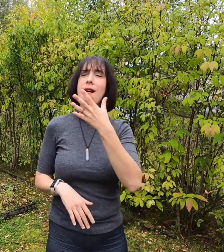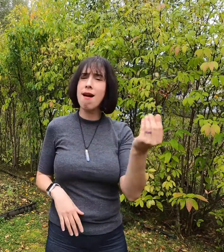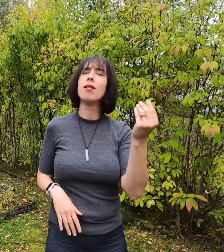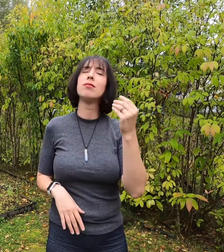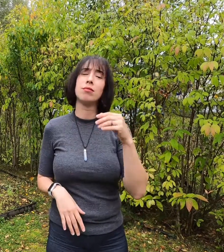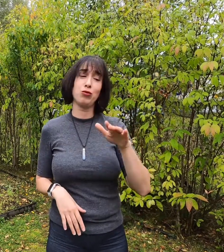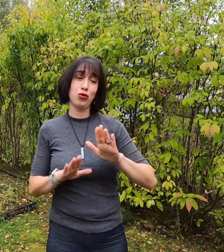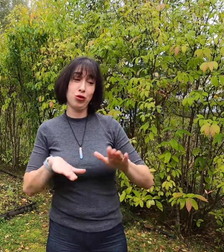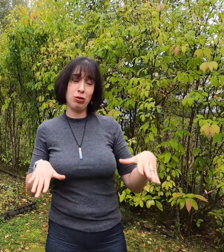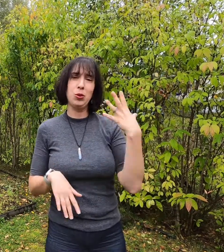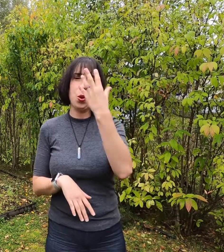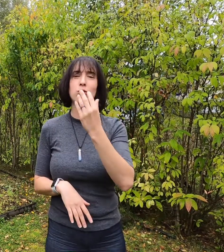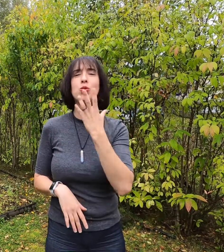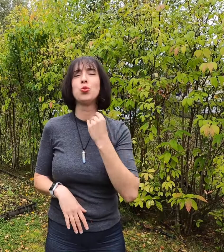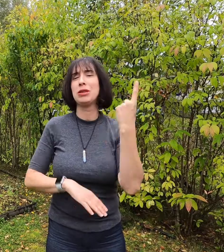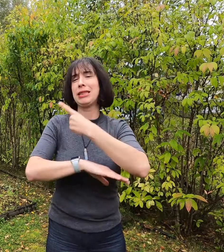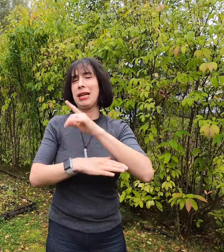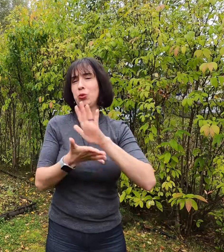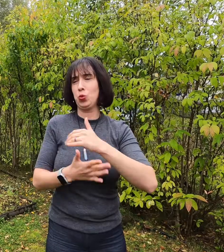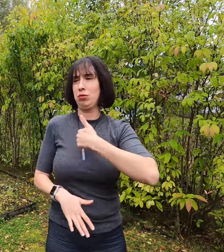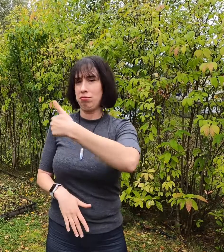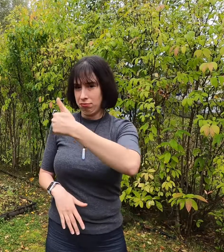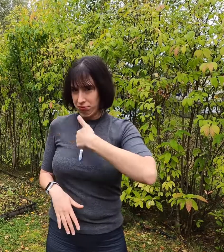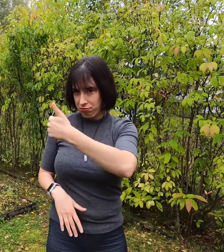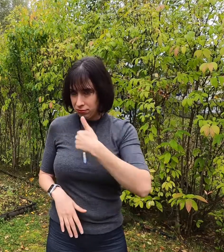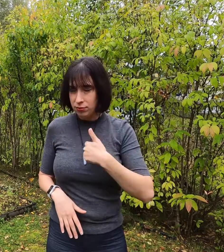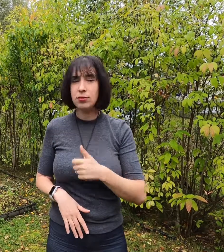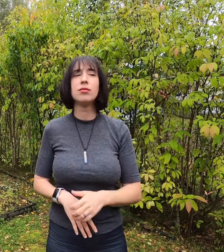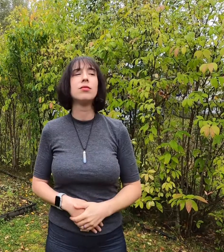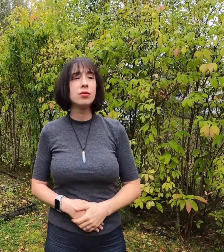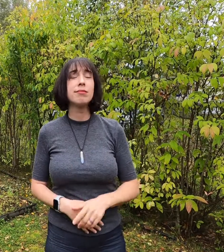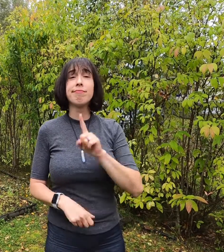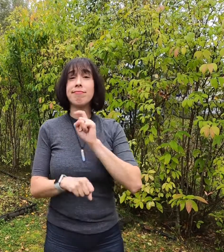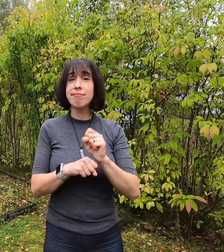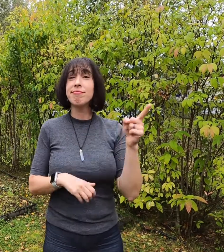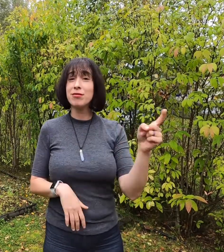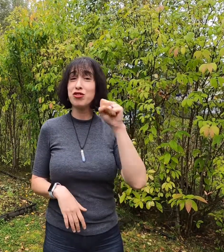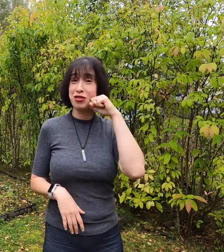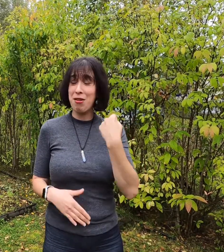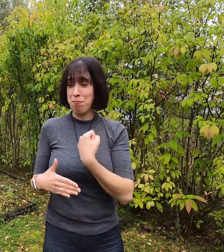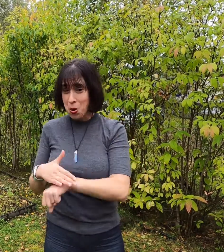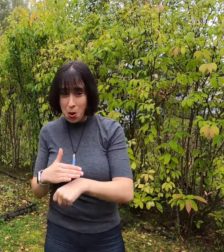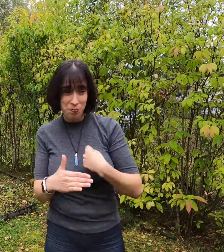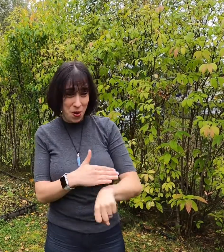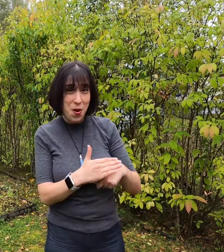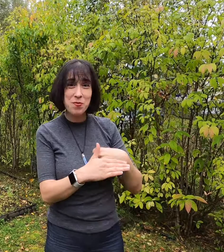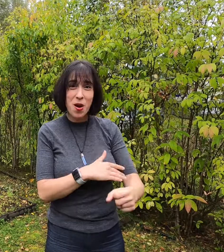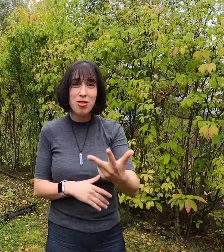they would raise them in a Jewish home, Jewish community, and they would go to a Jewish school. Shortly thereafter, they did have